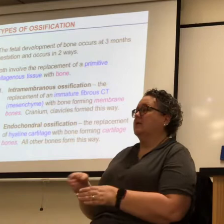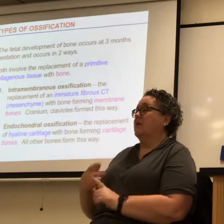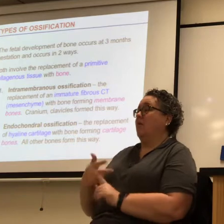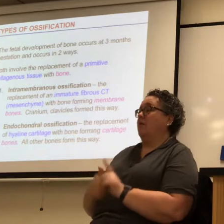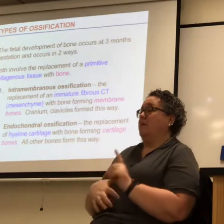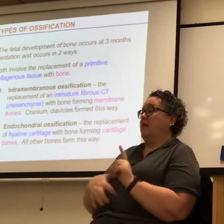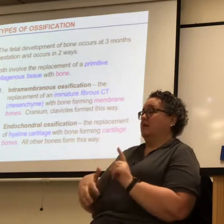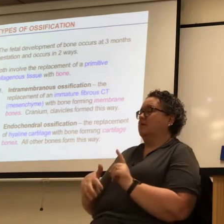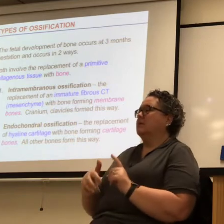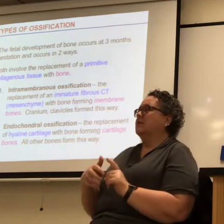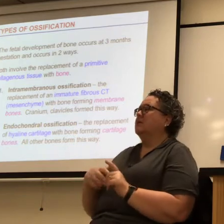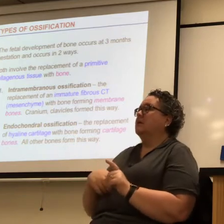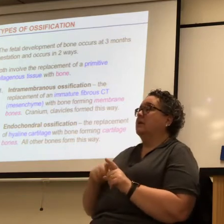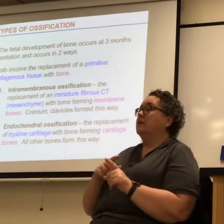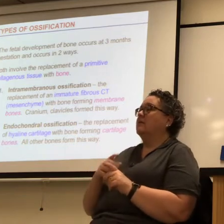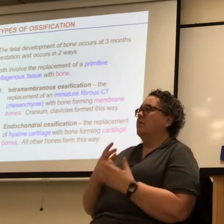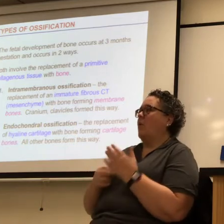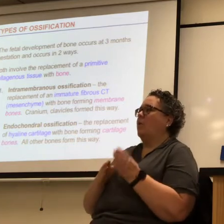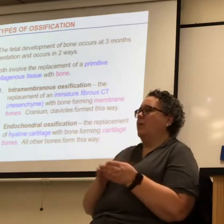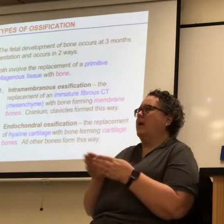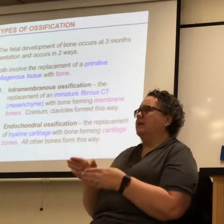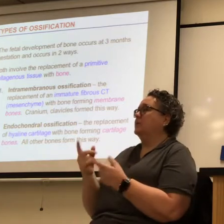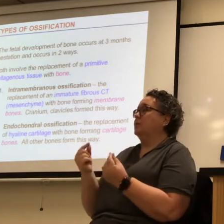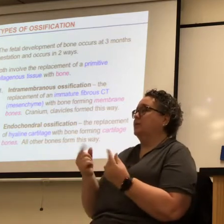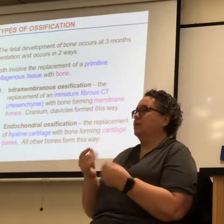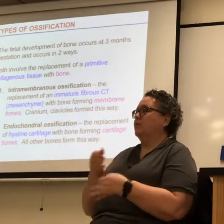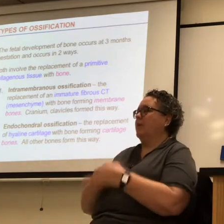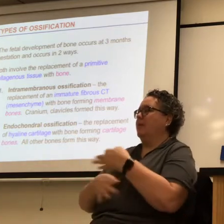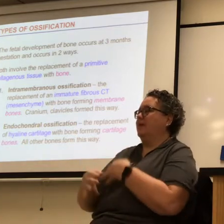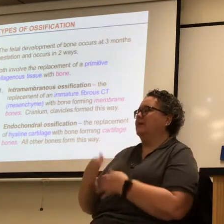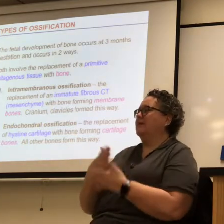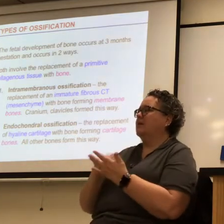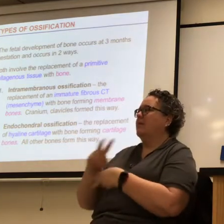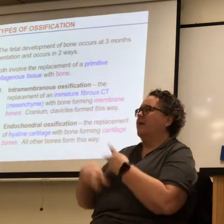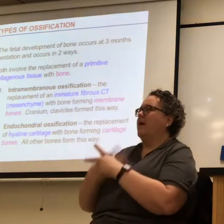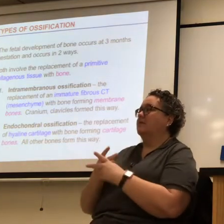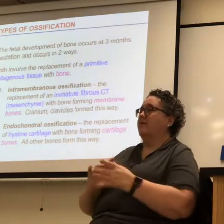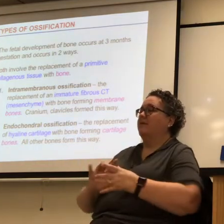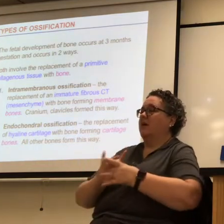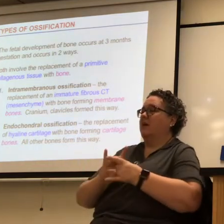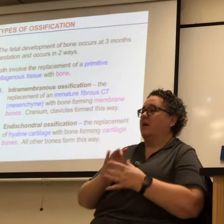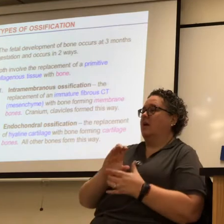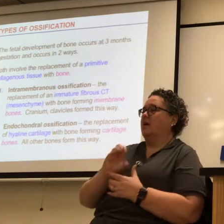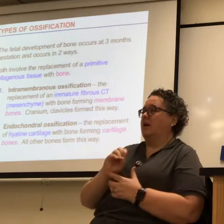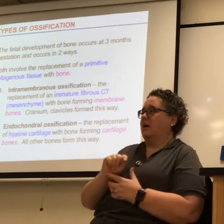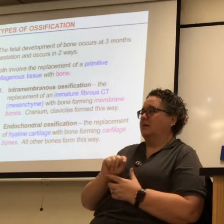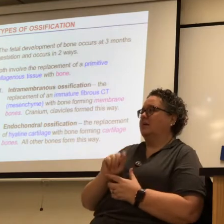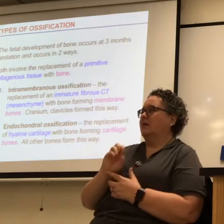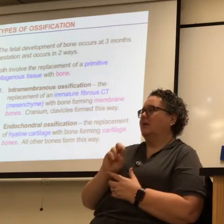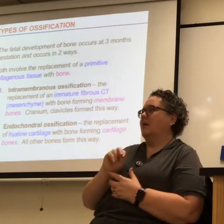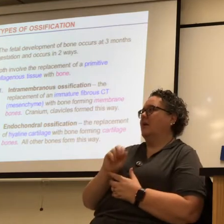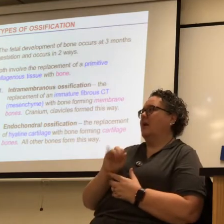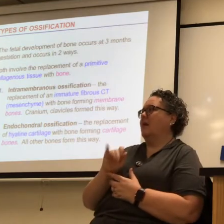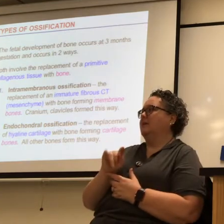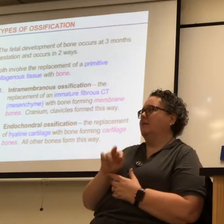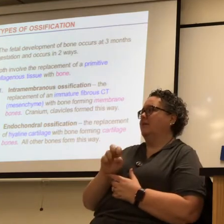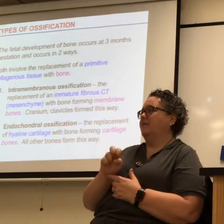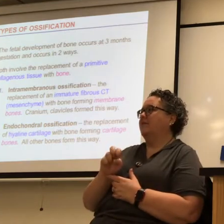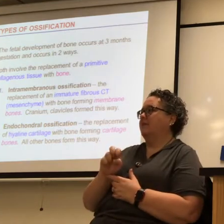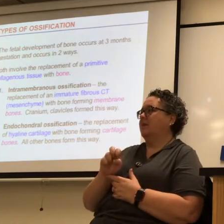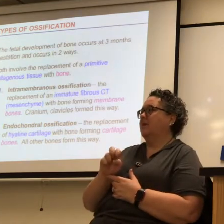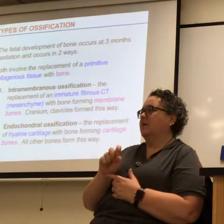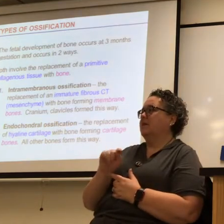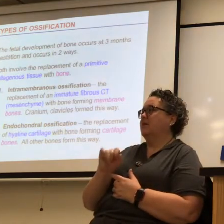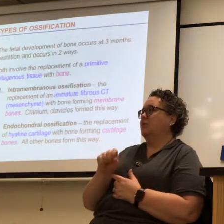In both ways, what you're doing is you're basically replacing some kind of connective tissue with bone. So connective tissue is the